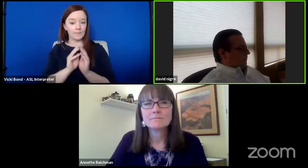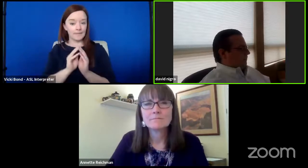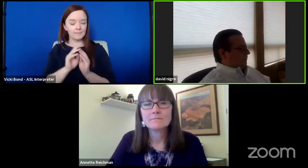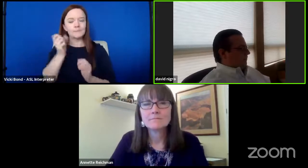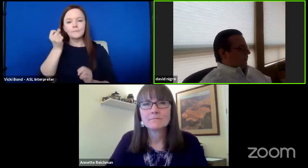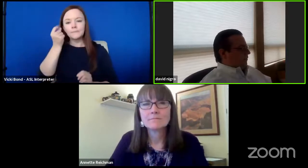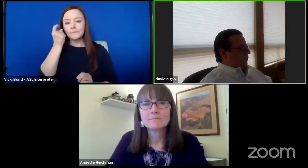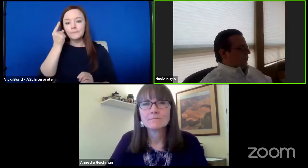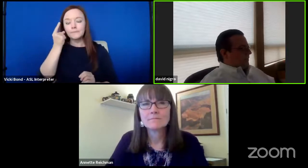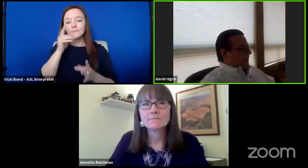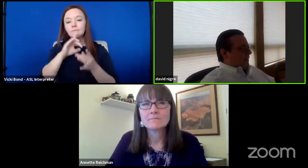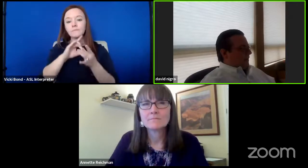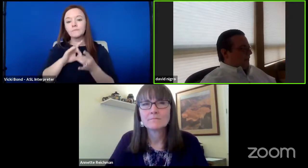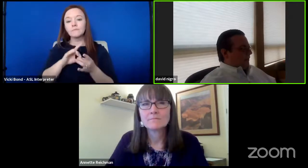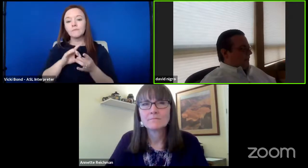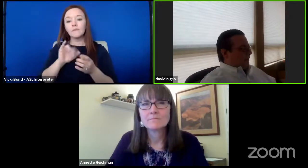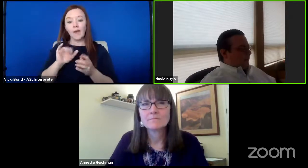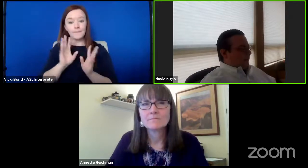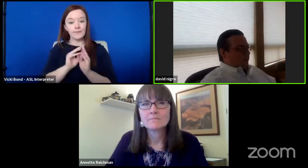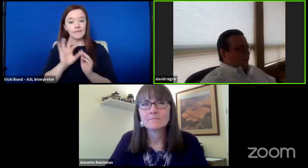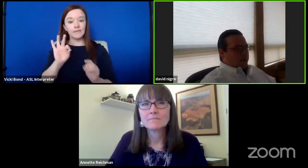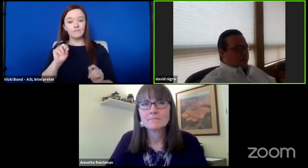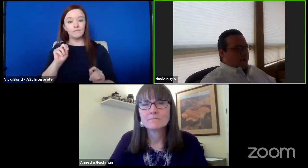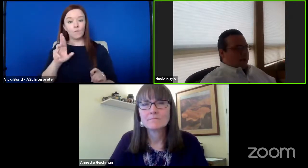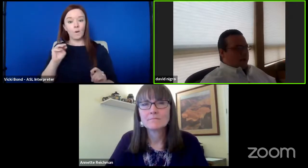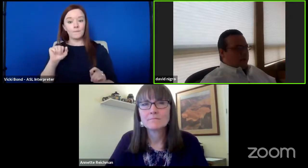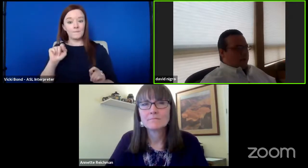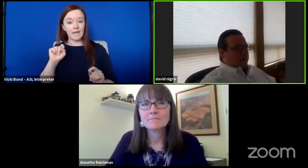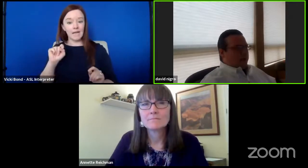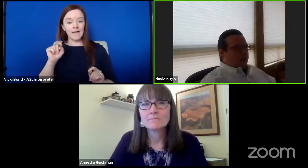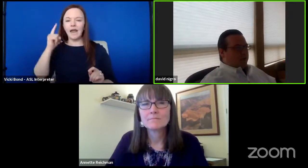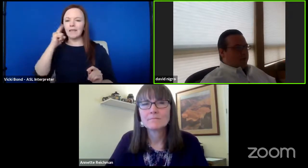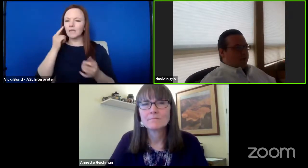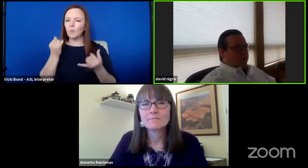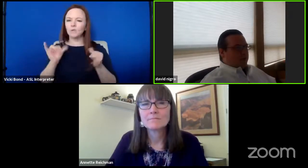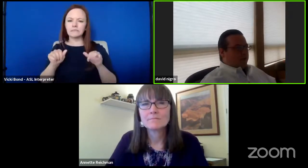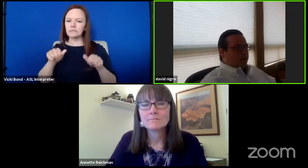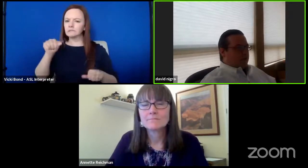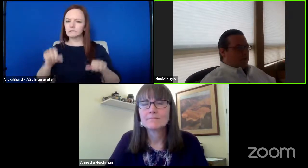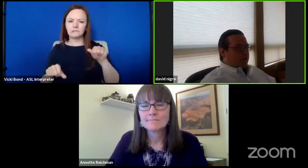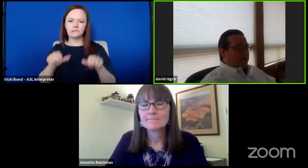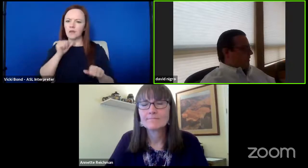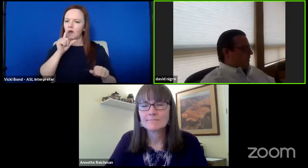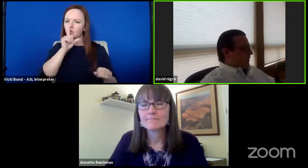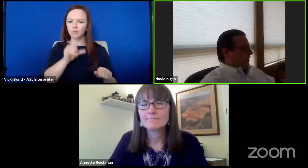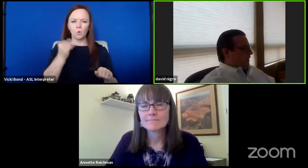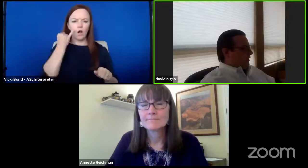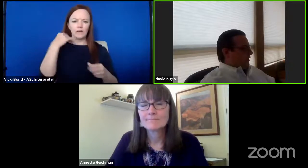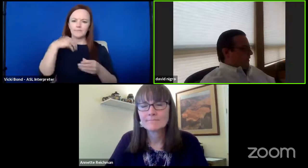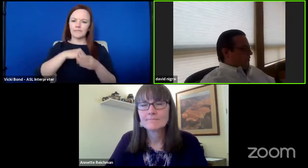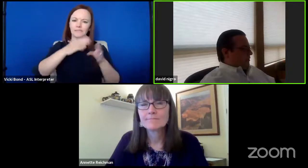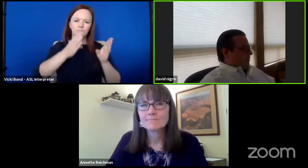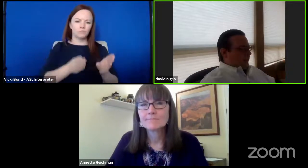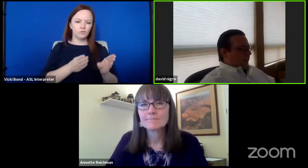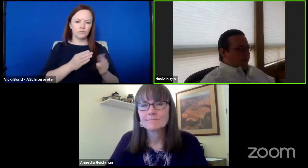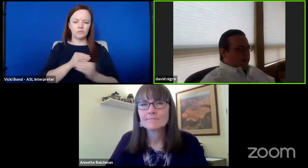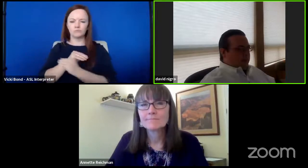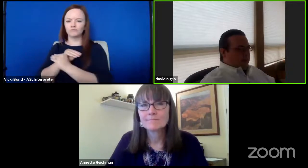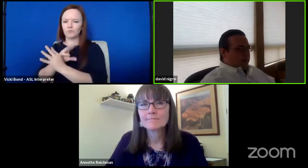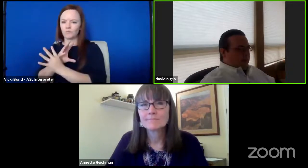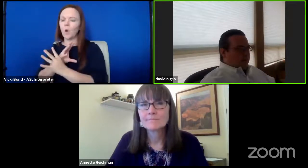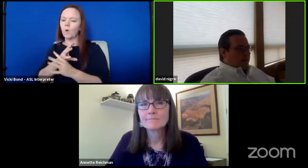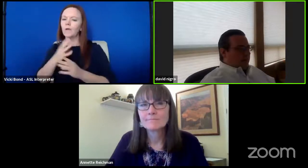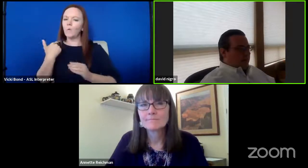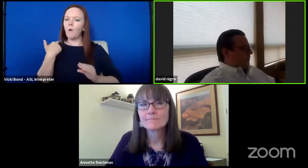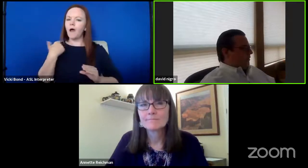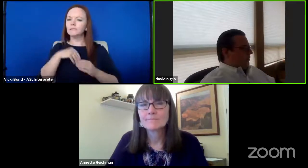the format of that meeting, I think we still are not sure whether or not that'll be in person as originally